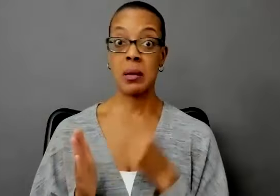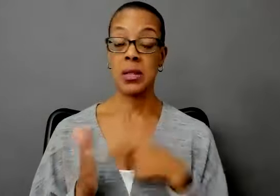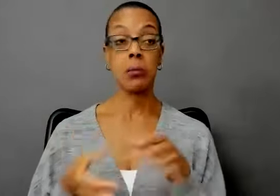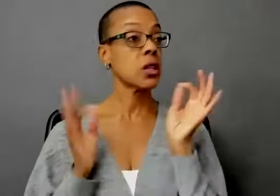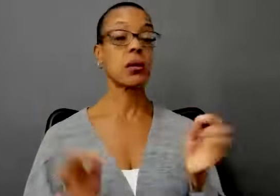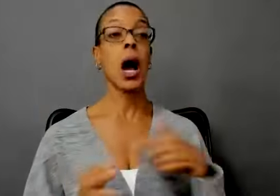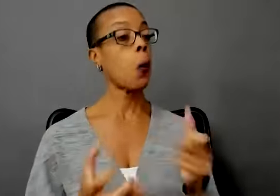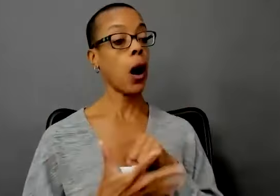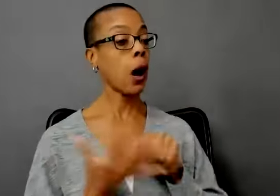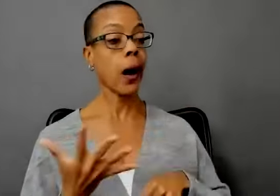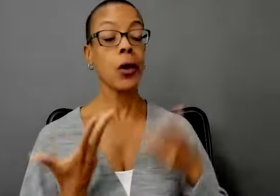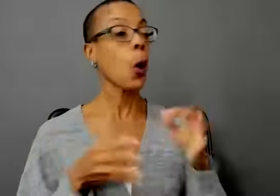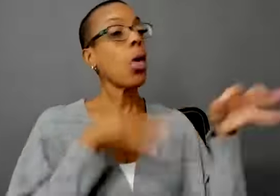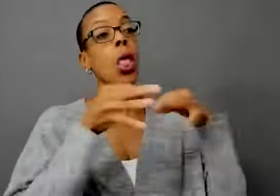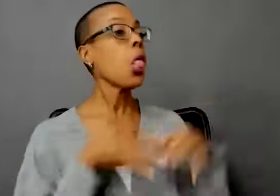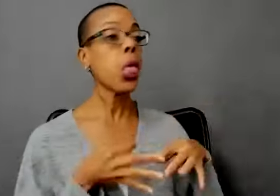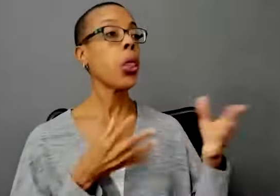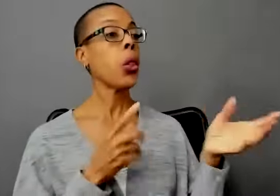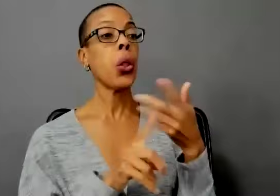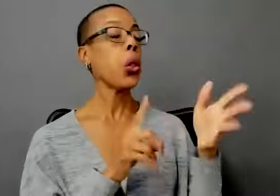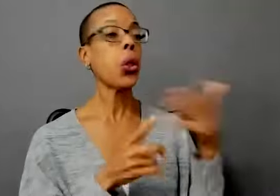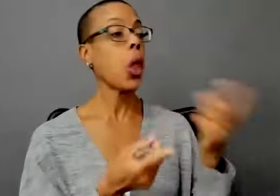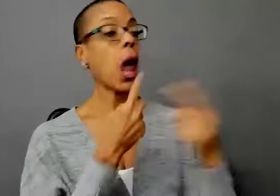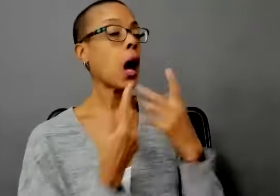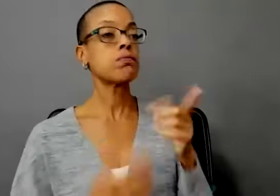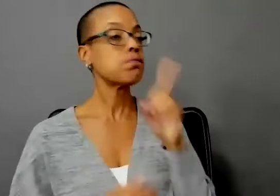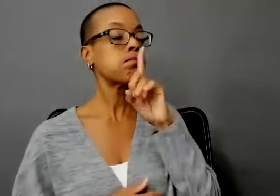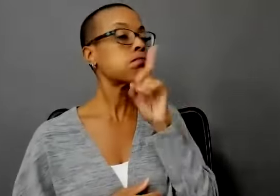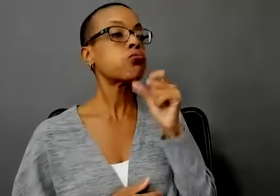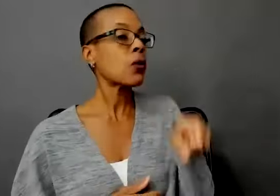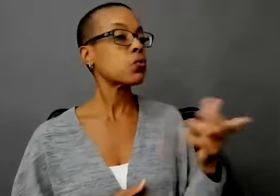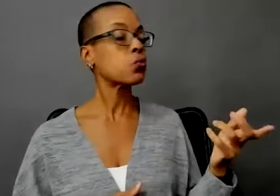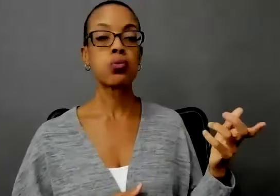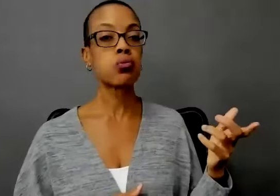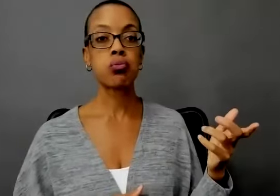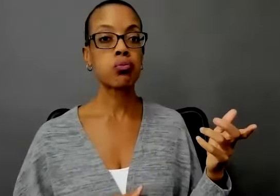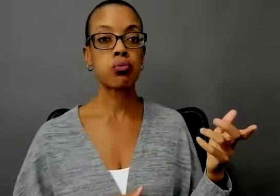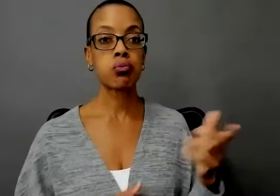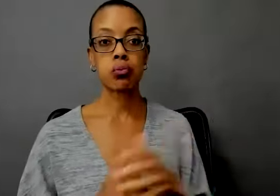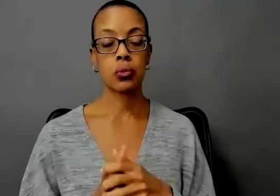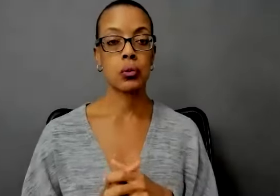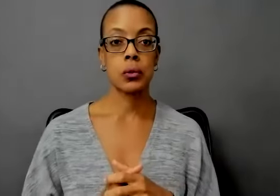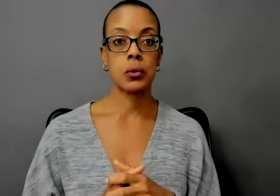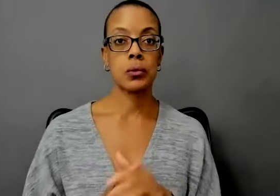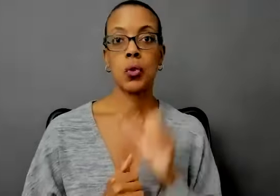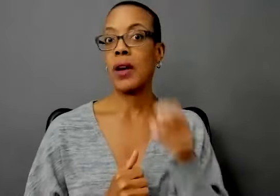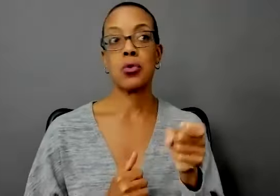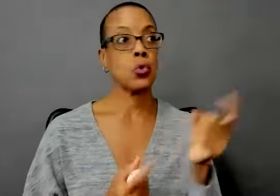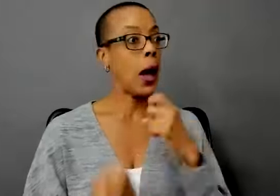explain it to me or ask, about, whether or not you've considered everything. Some people